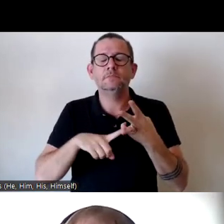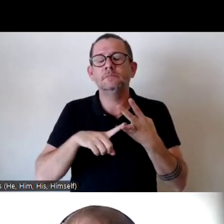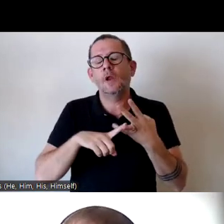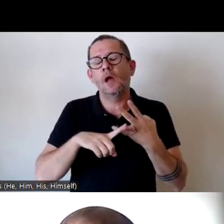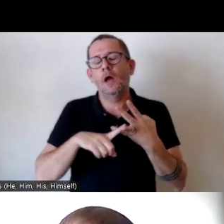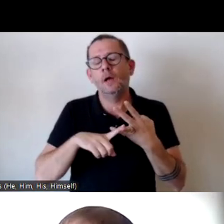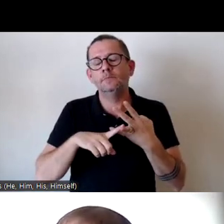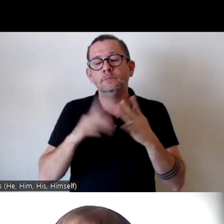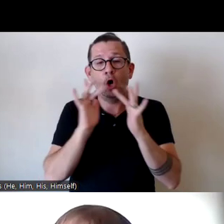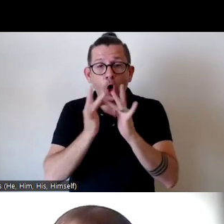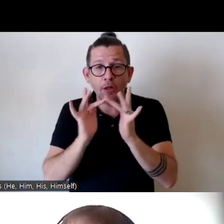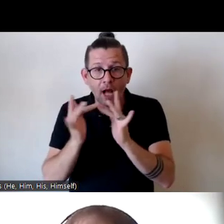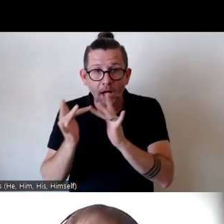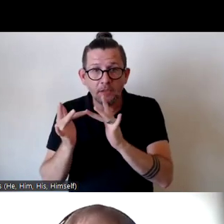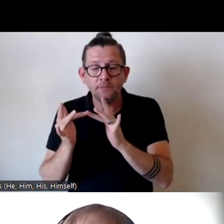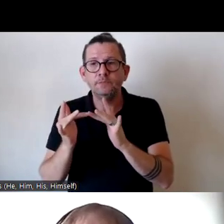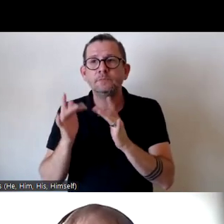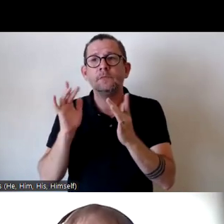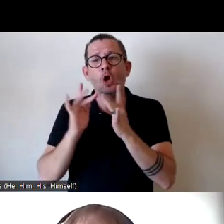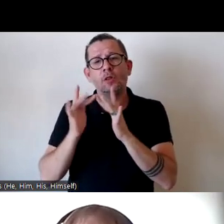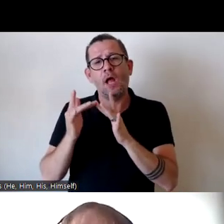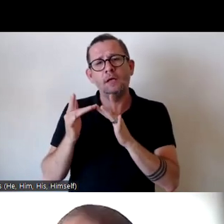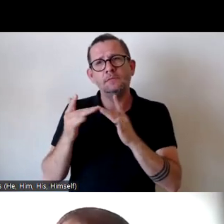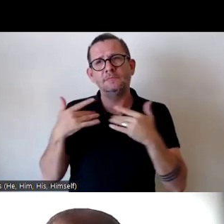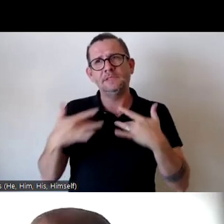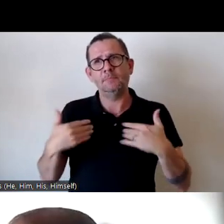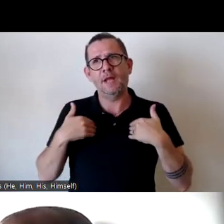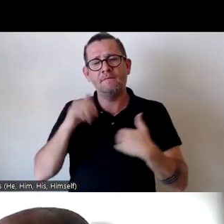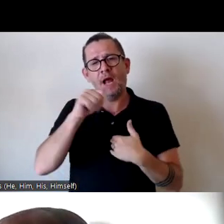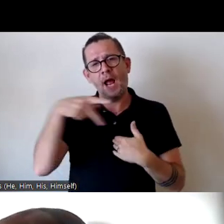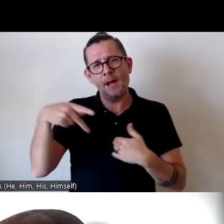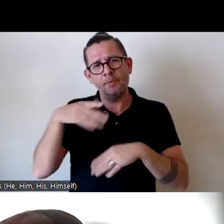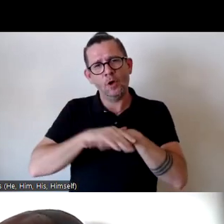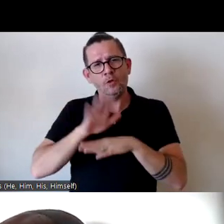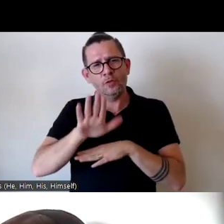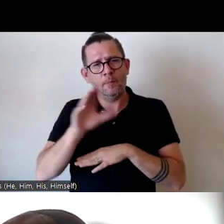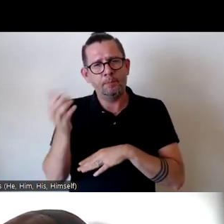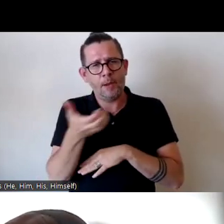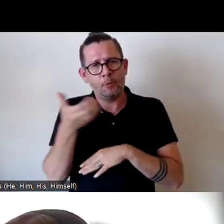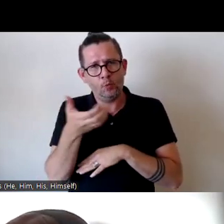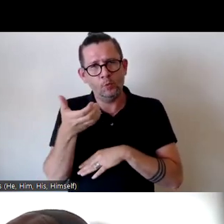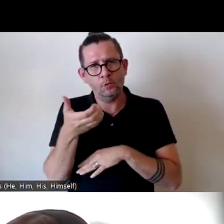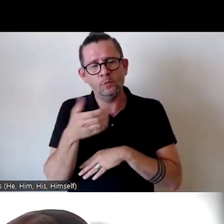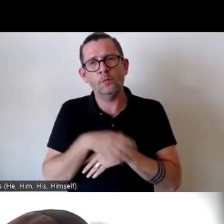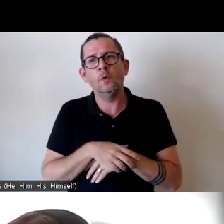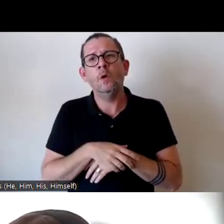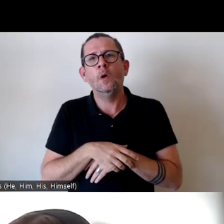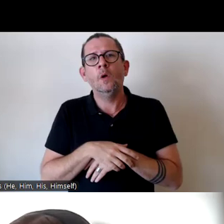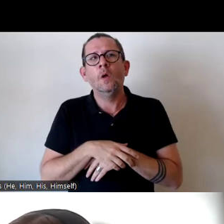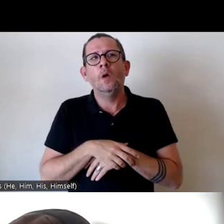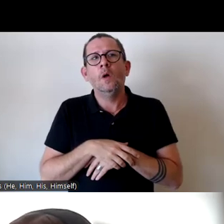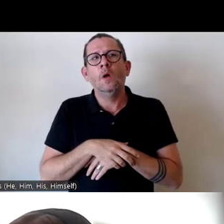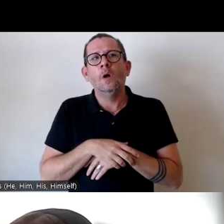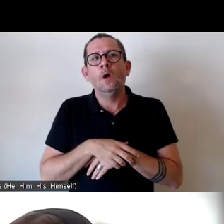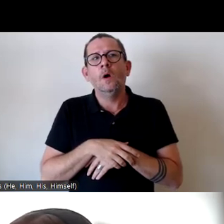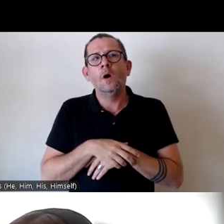and universities, community centers. There are some online that are offered. Usually there's also